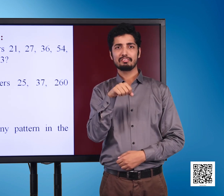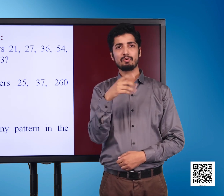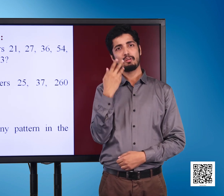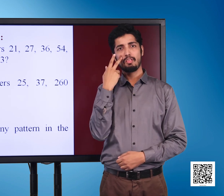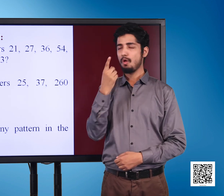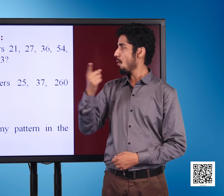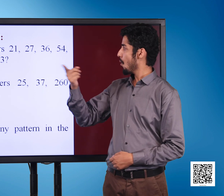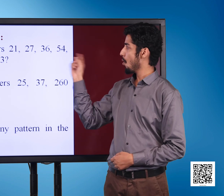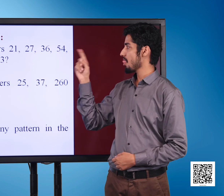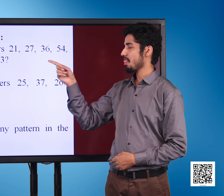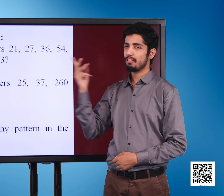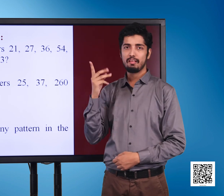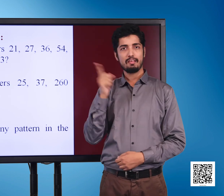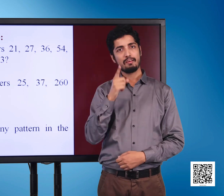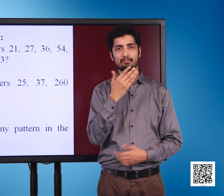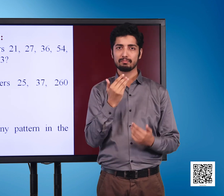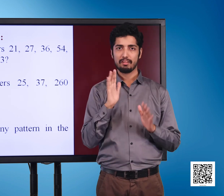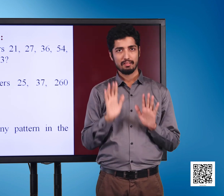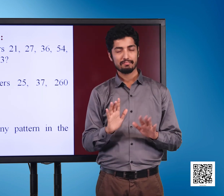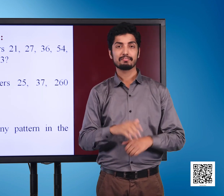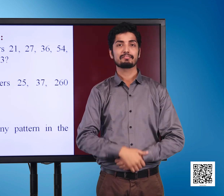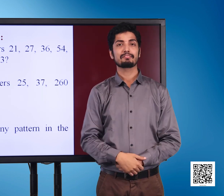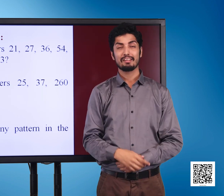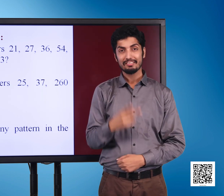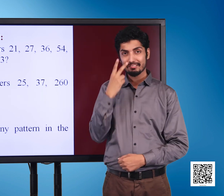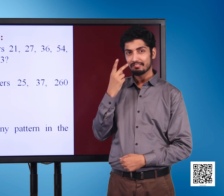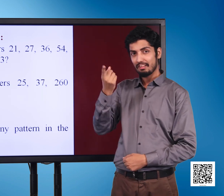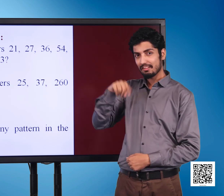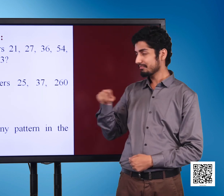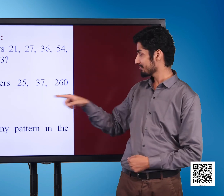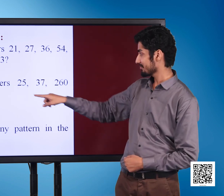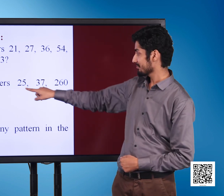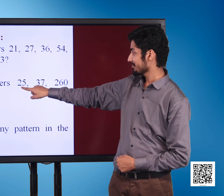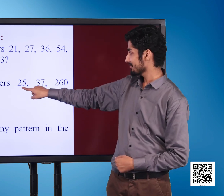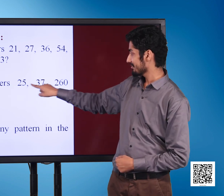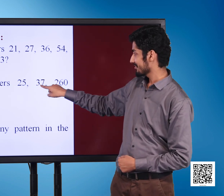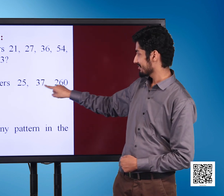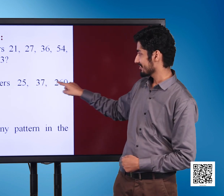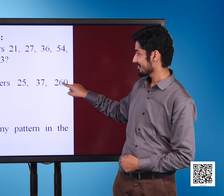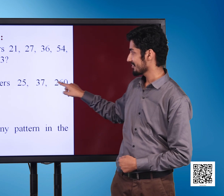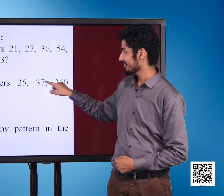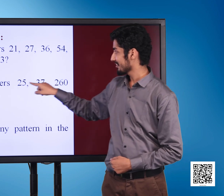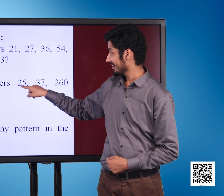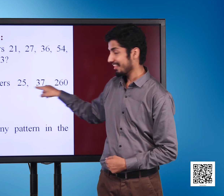divisible by 3? Yes, they are. Are the numbers 25,